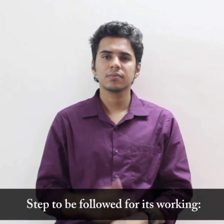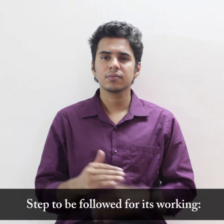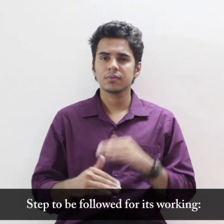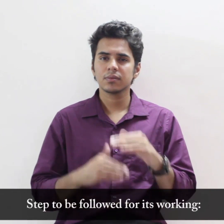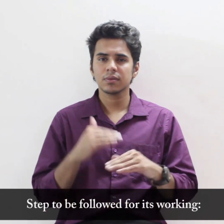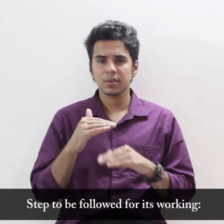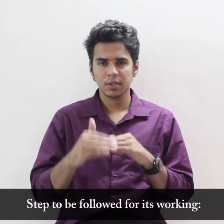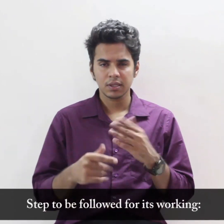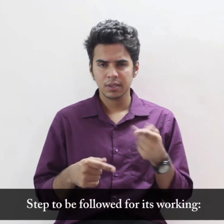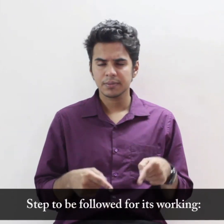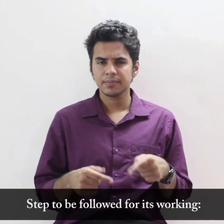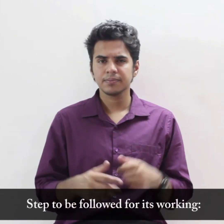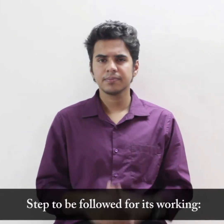Steps to be followed for its working.